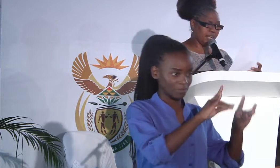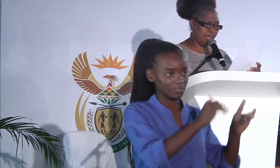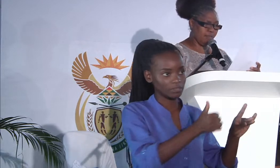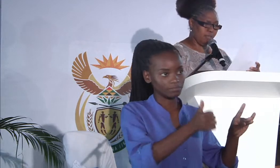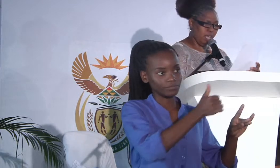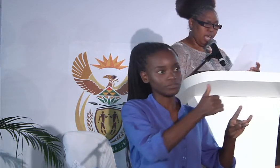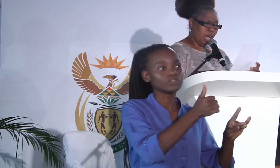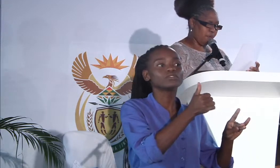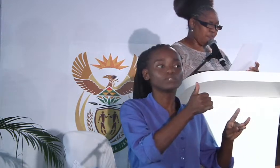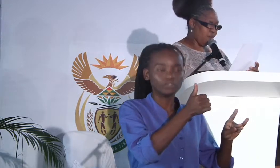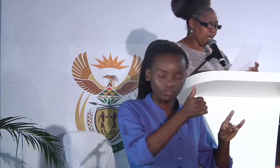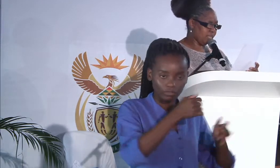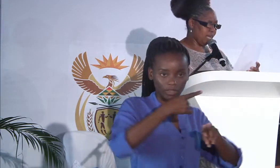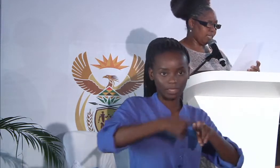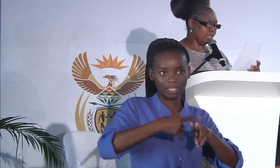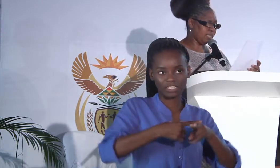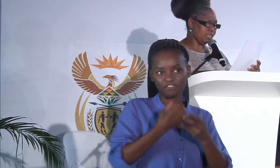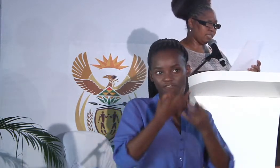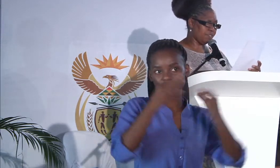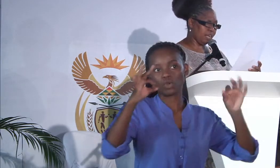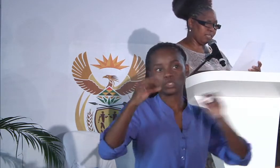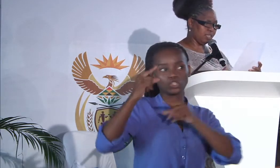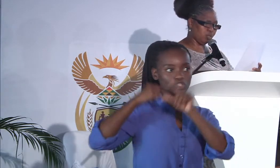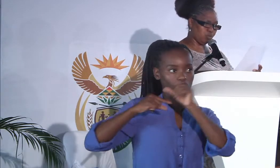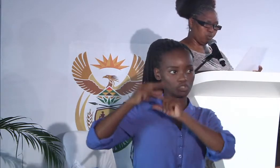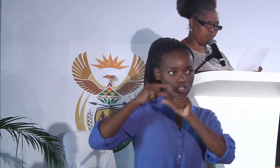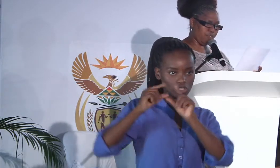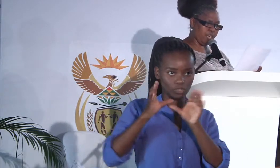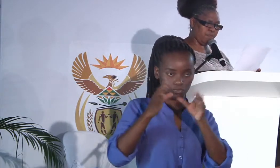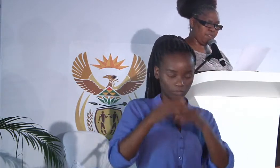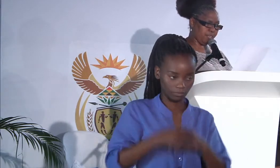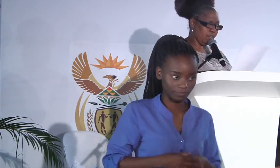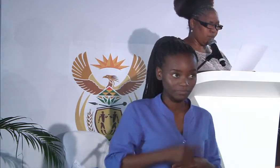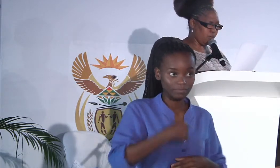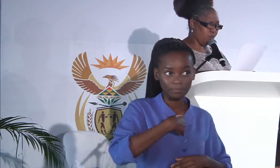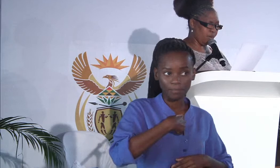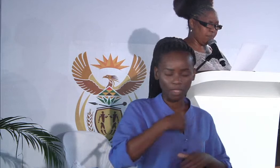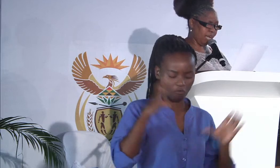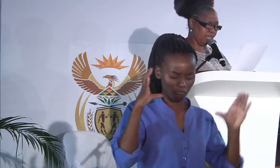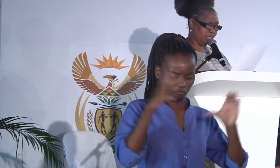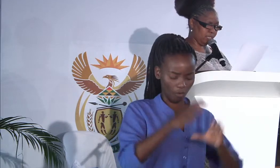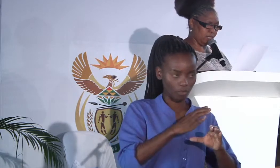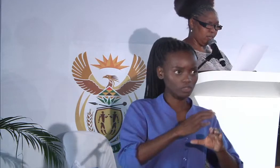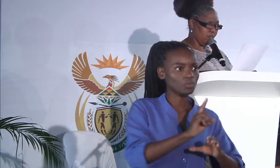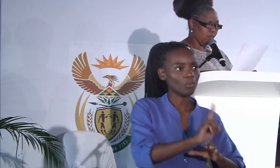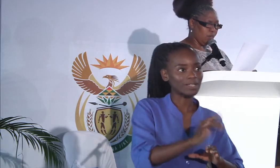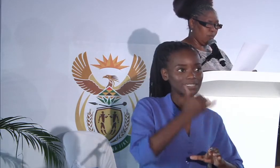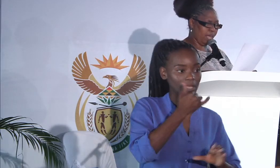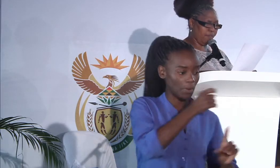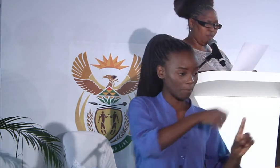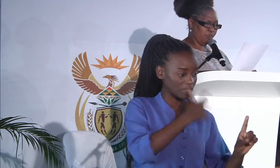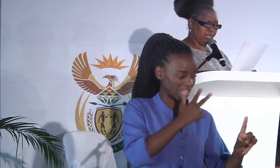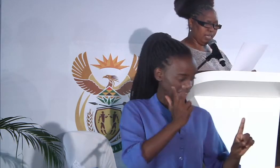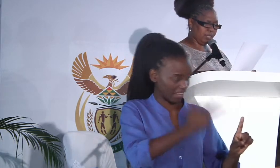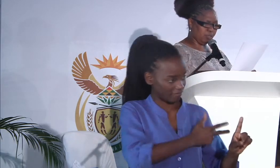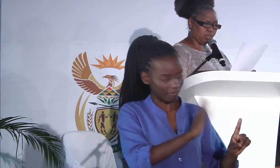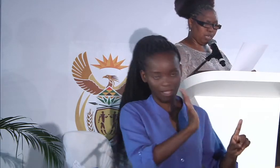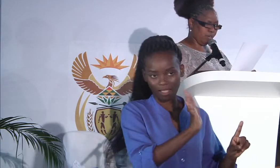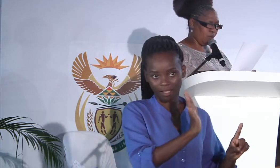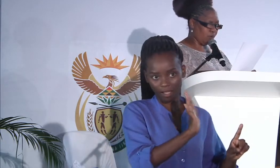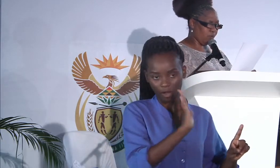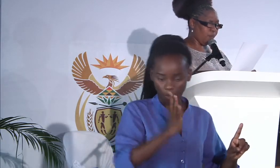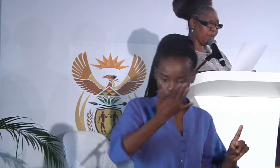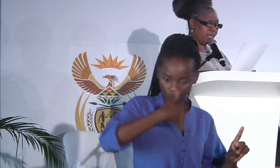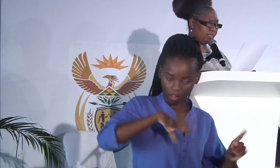Africa, our focus addresses difficult issues of leaving no one behind. We have committed to take